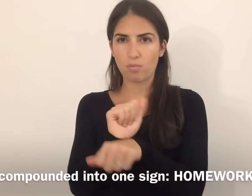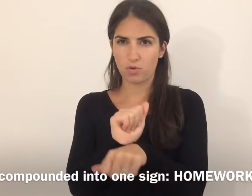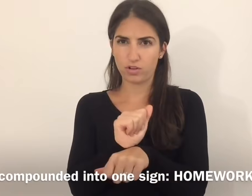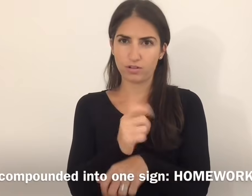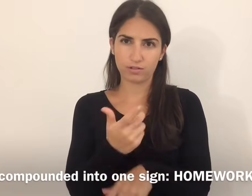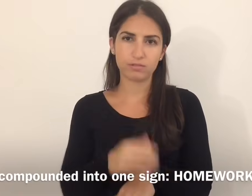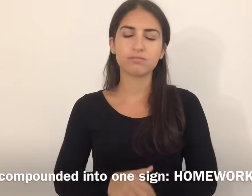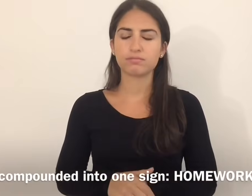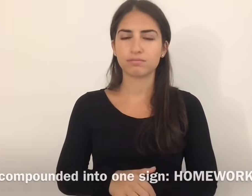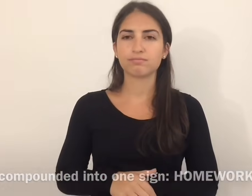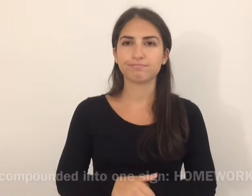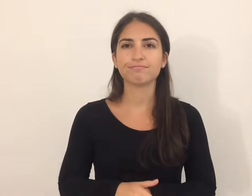Homework.